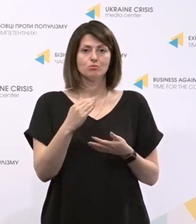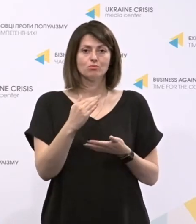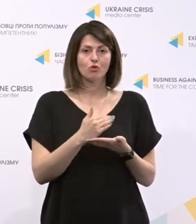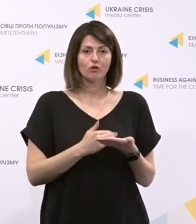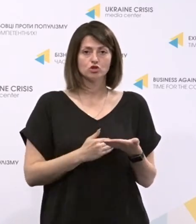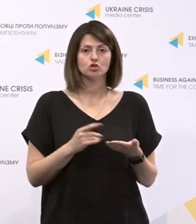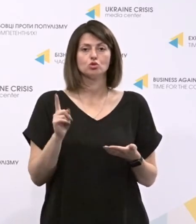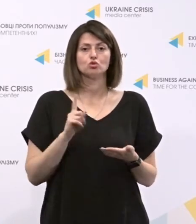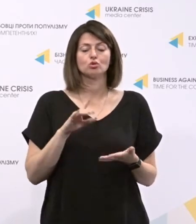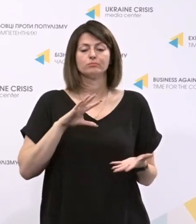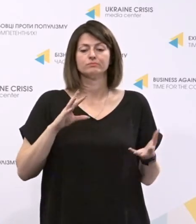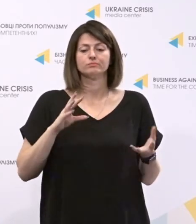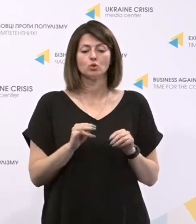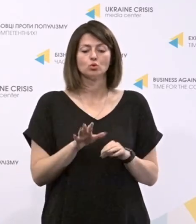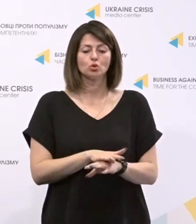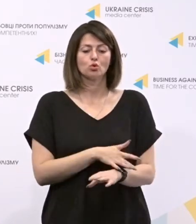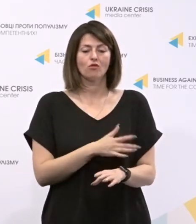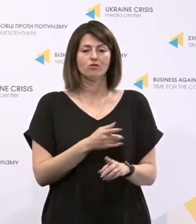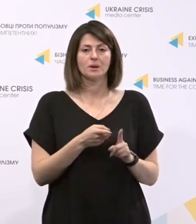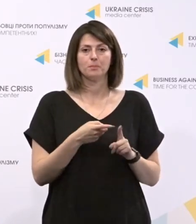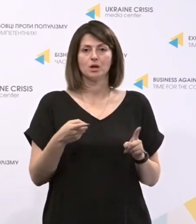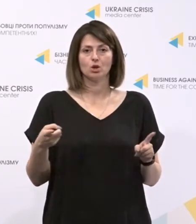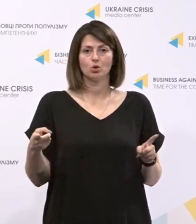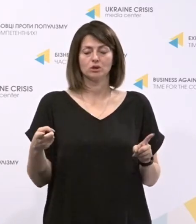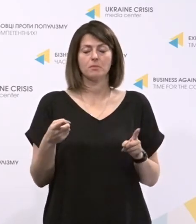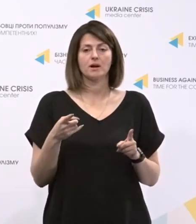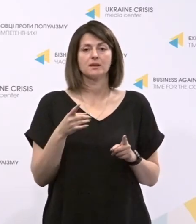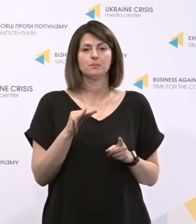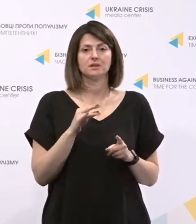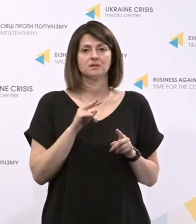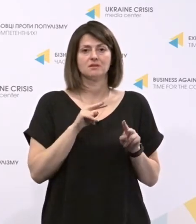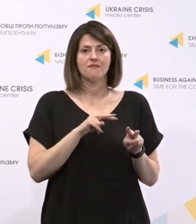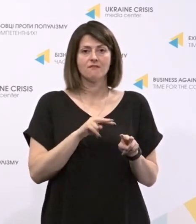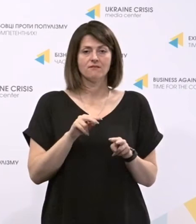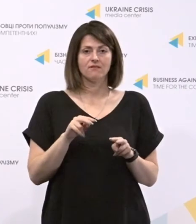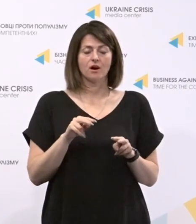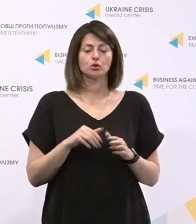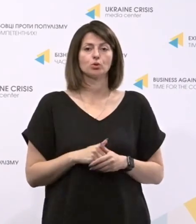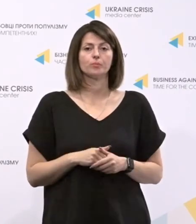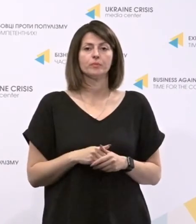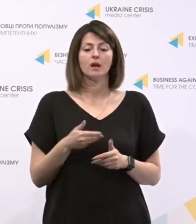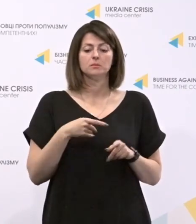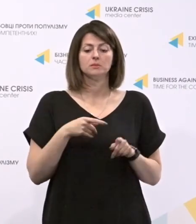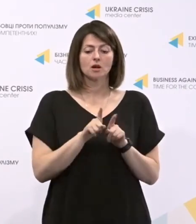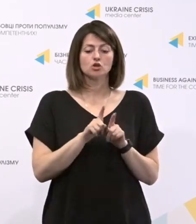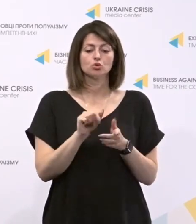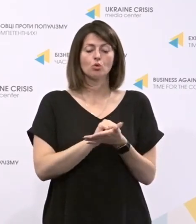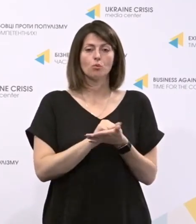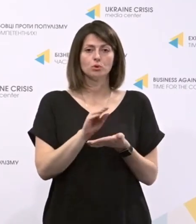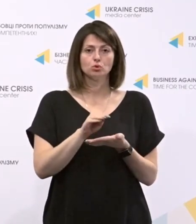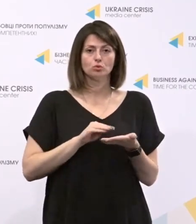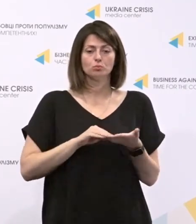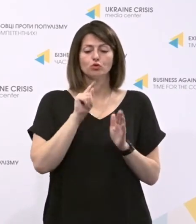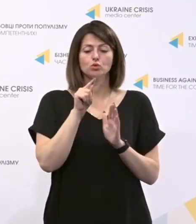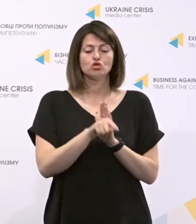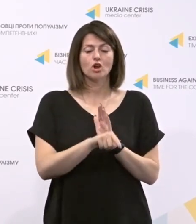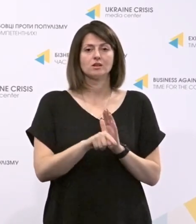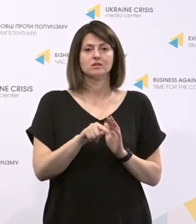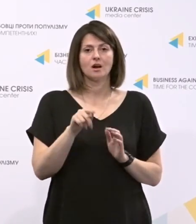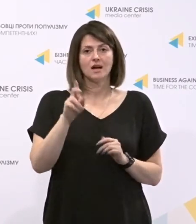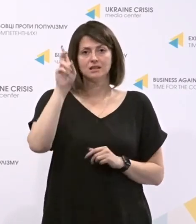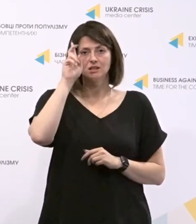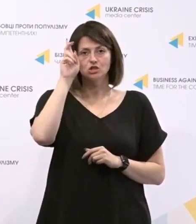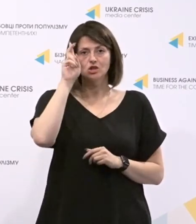We also documented state interference in the independence of the judiciary in Kharkiv,